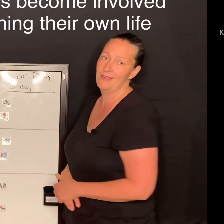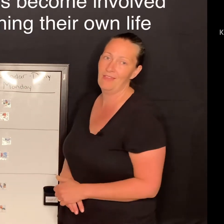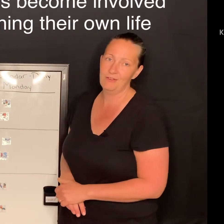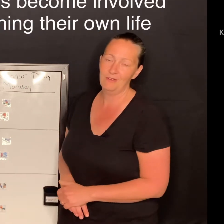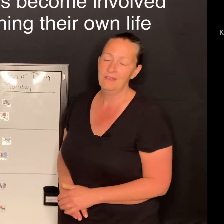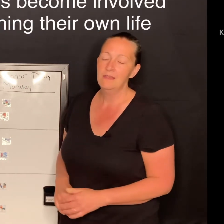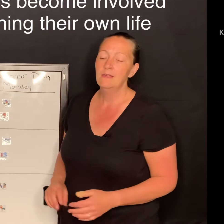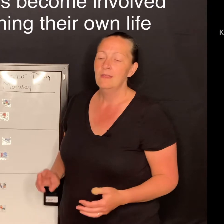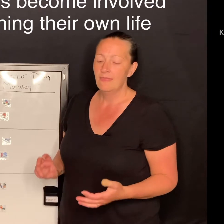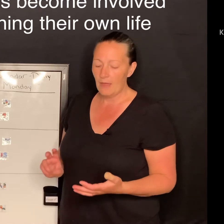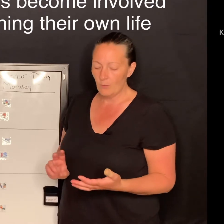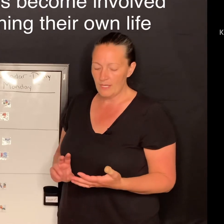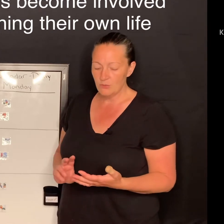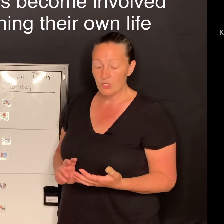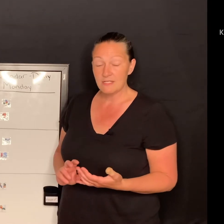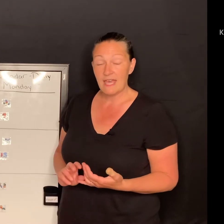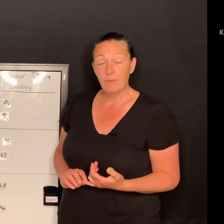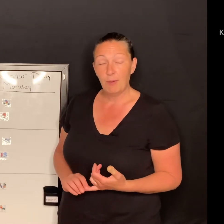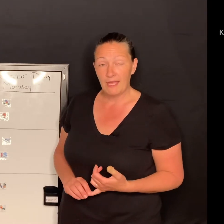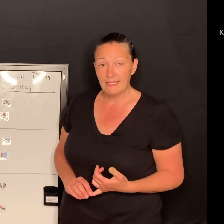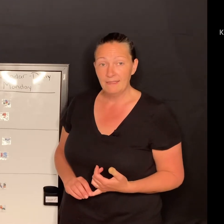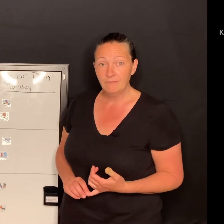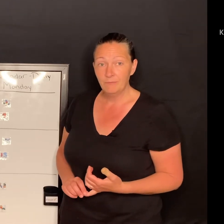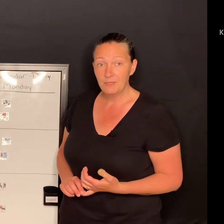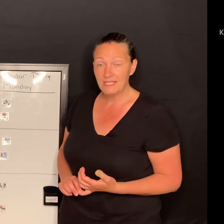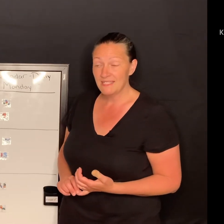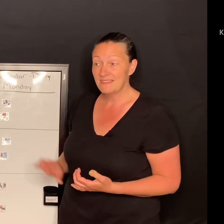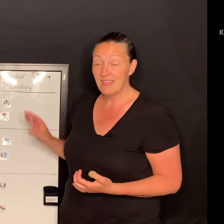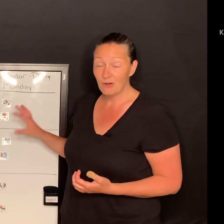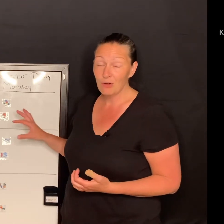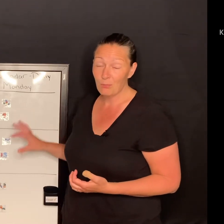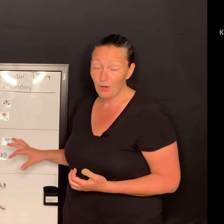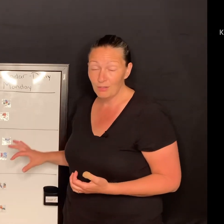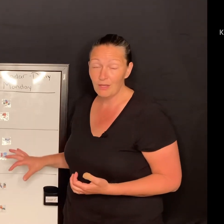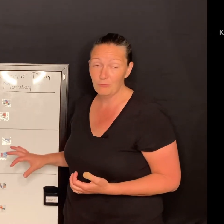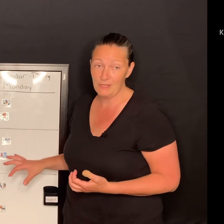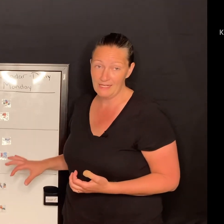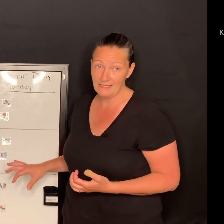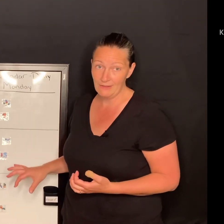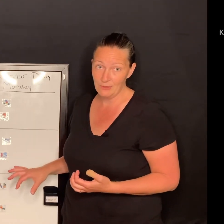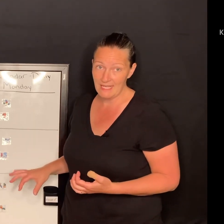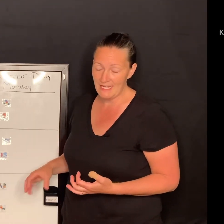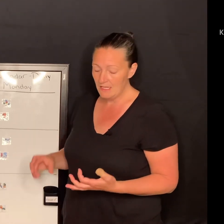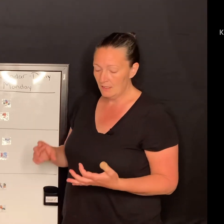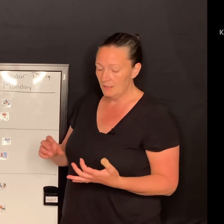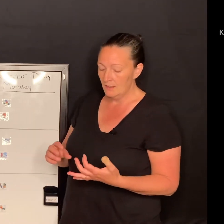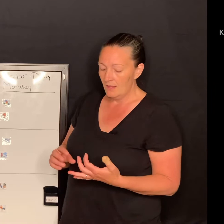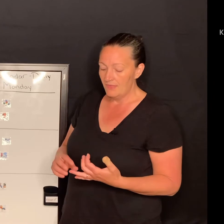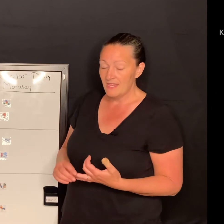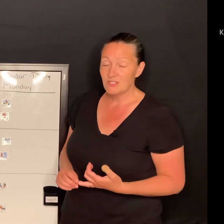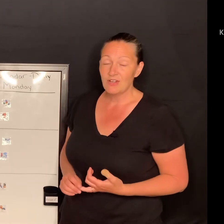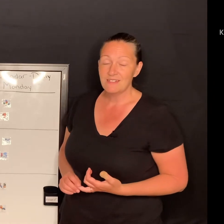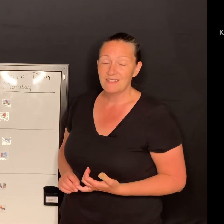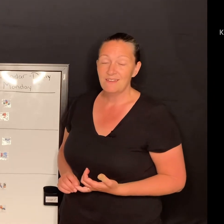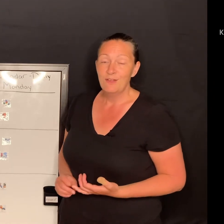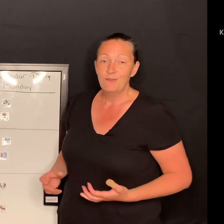calendar. That way you start to have buy-in because they are a part of planning their day. They start to